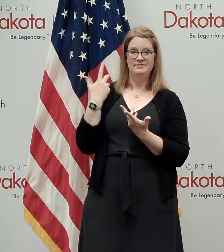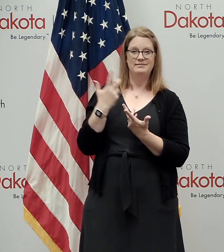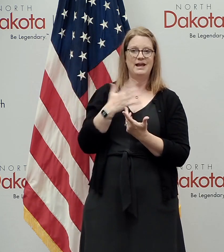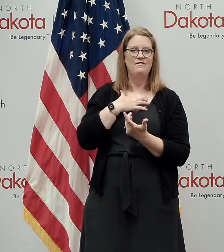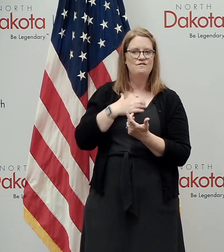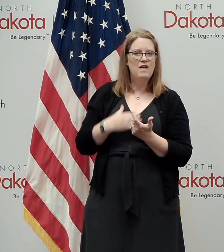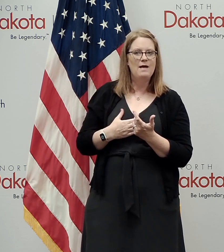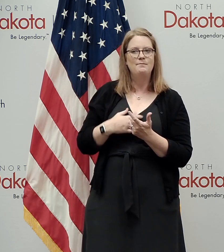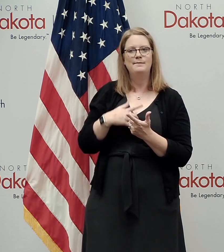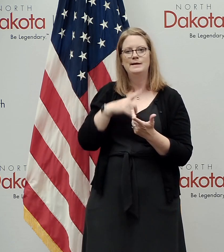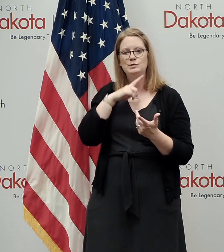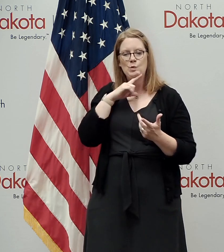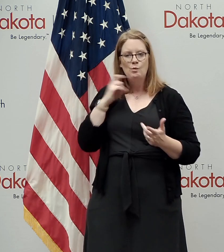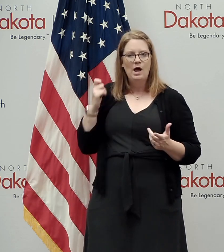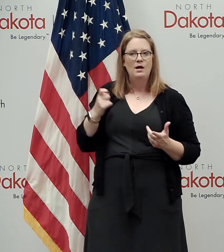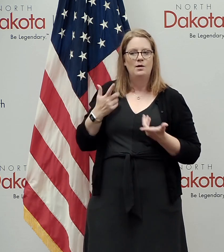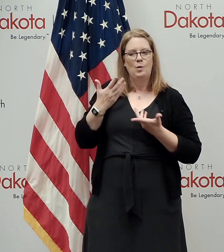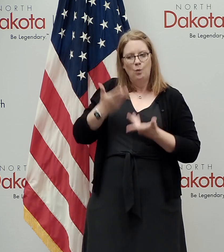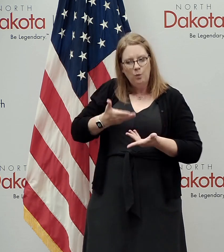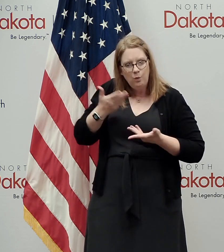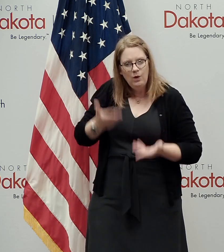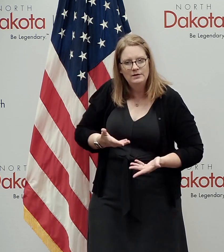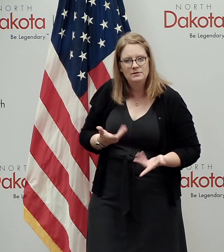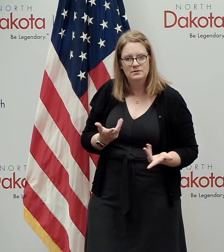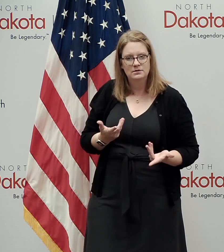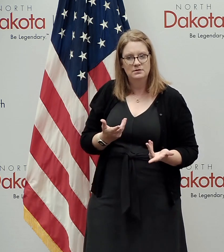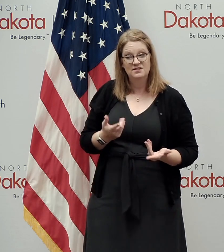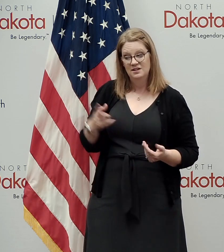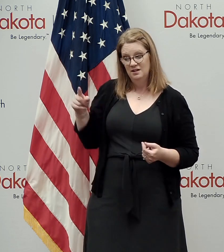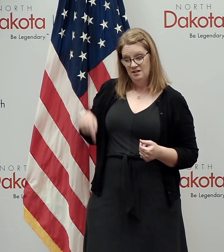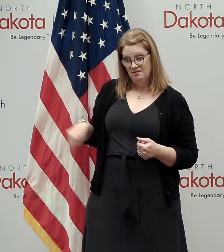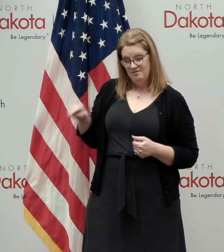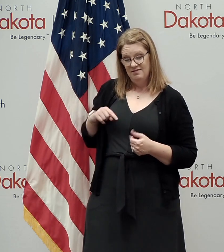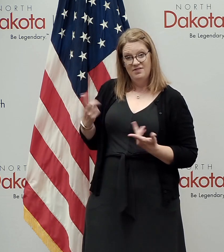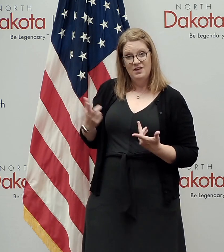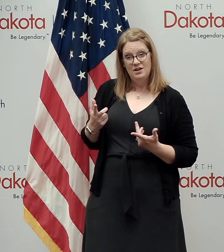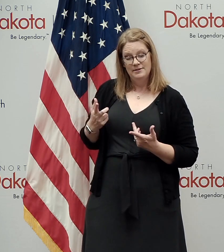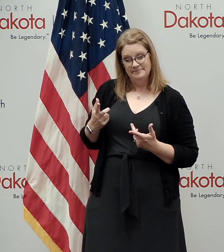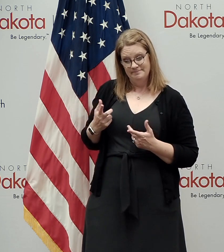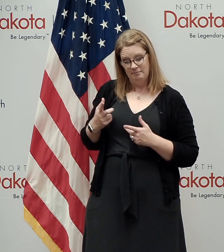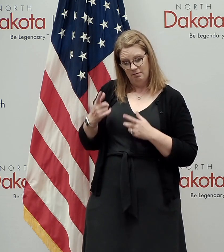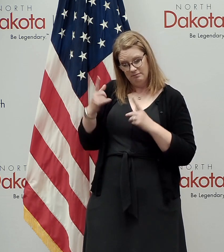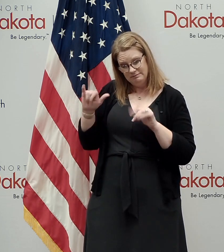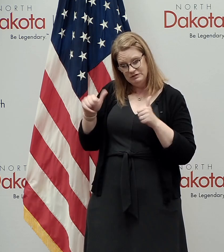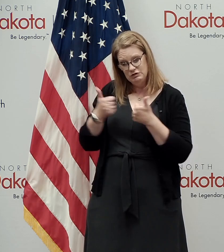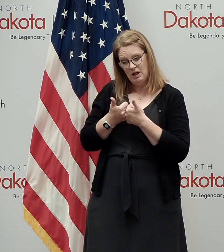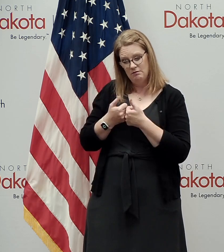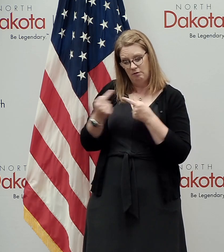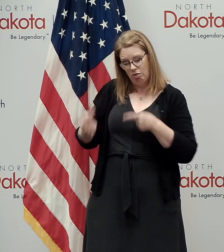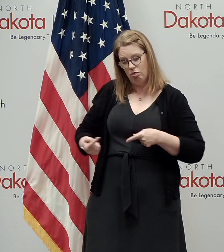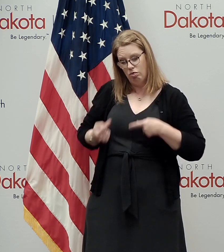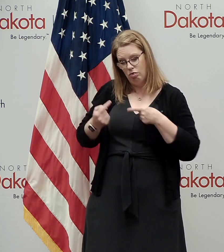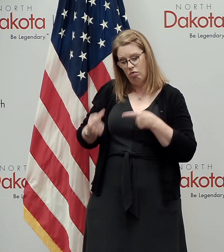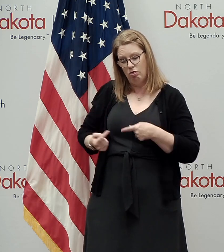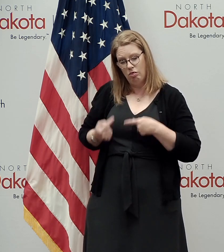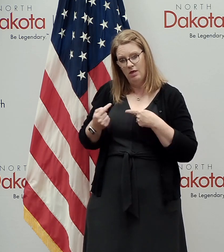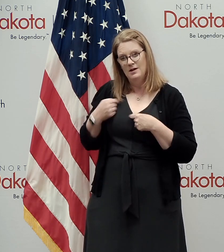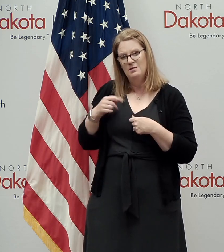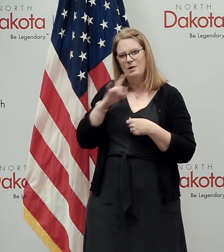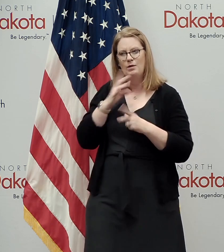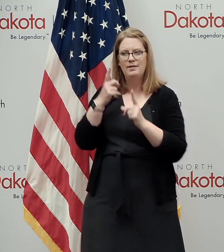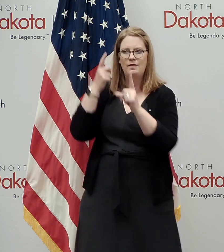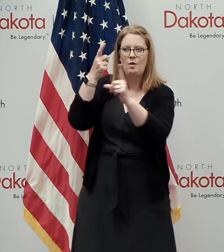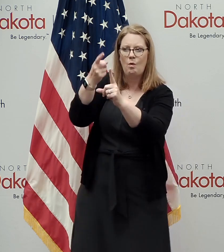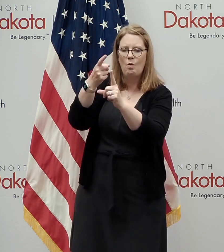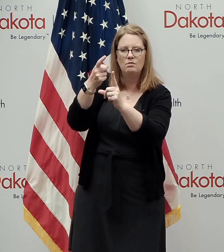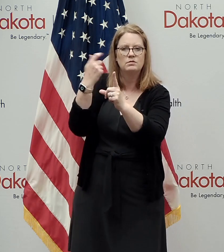ever-blowing wind. Despite the challenges they faced, they always kept their end goals in mind to build a better future for themselves and those